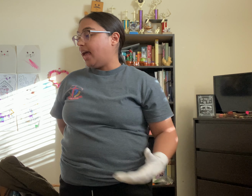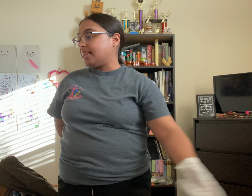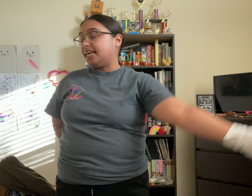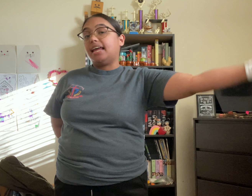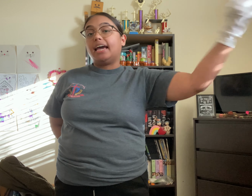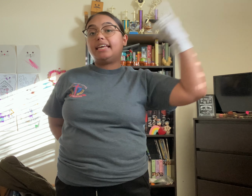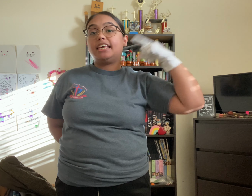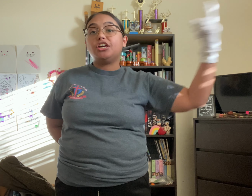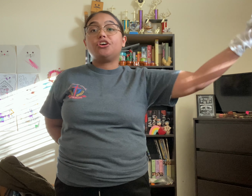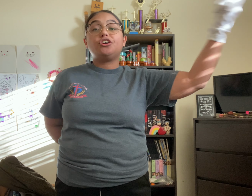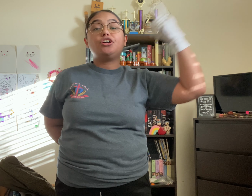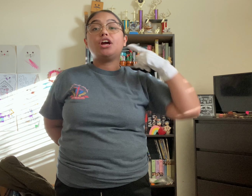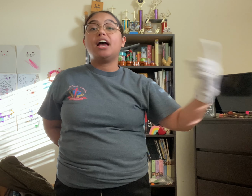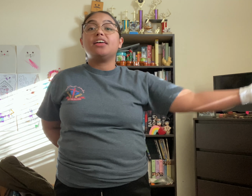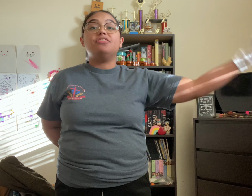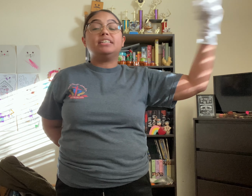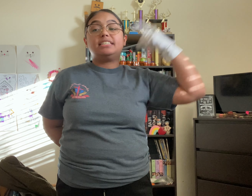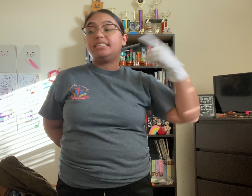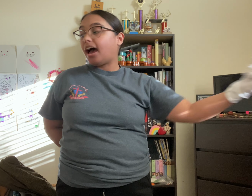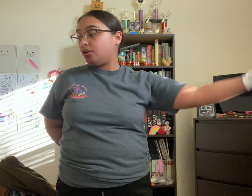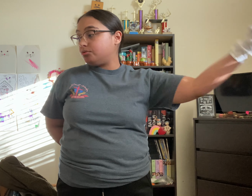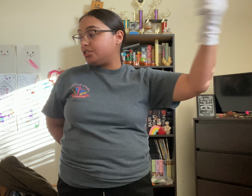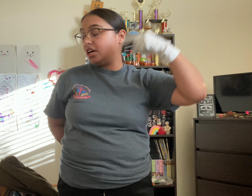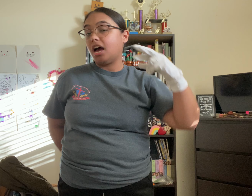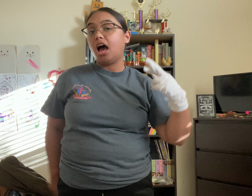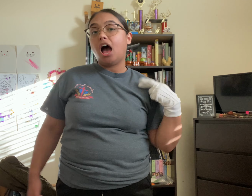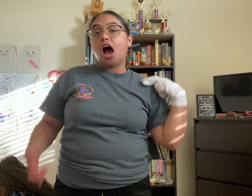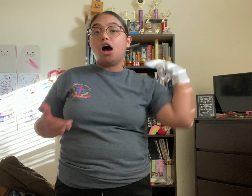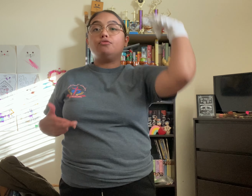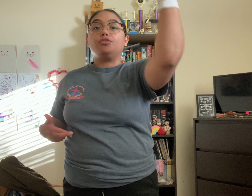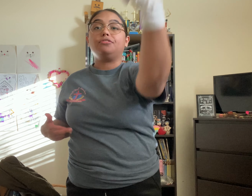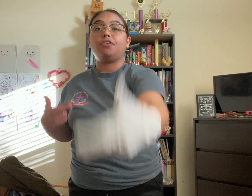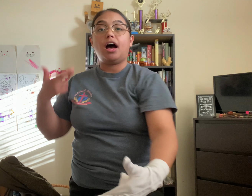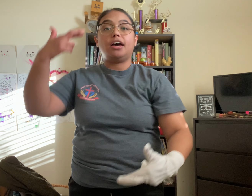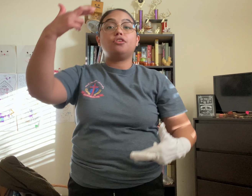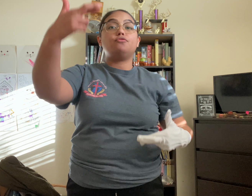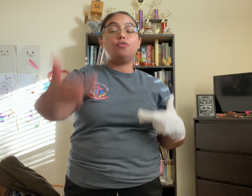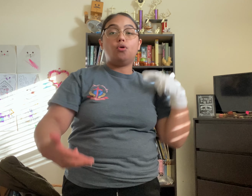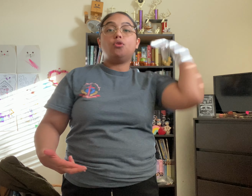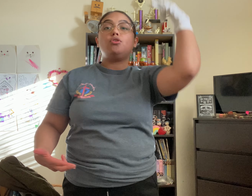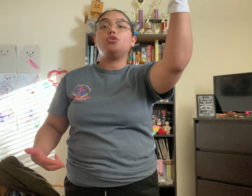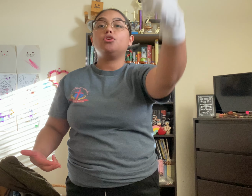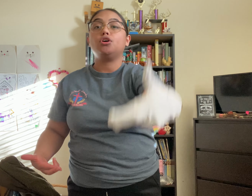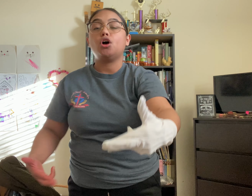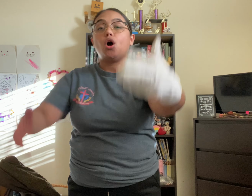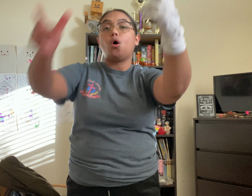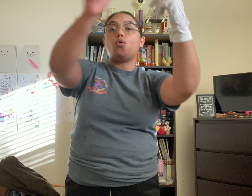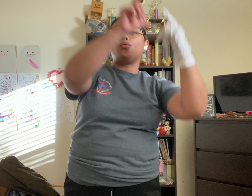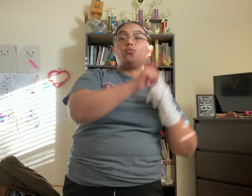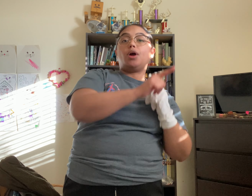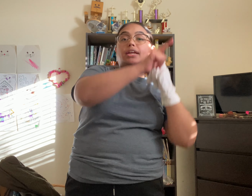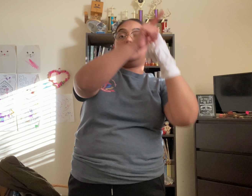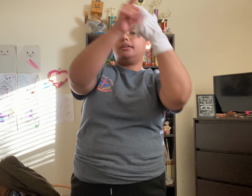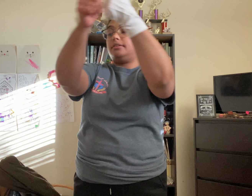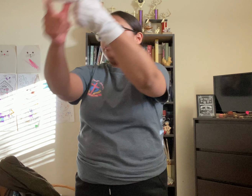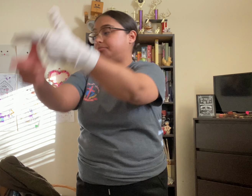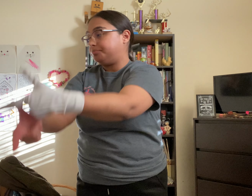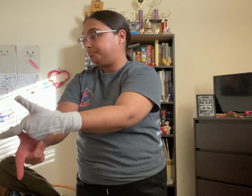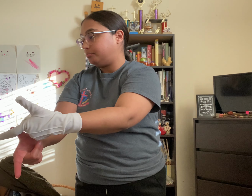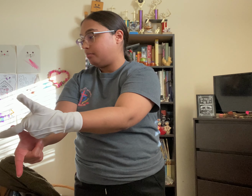And then I hear the sound of revival running.